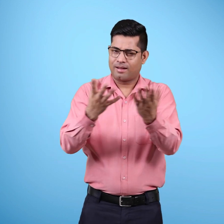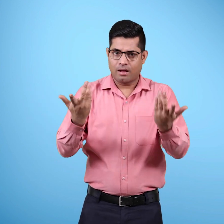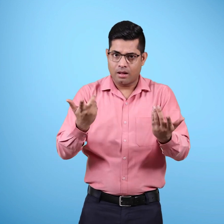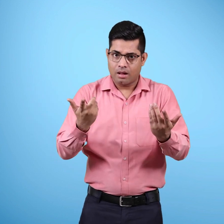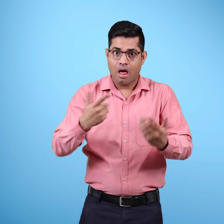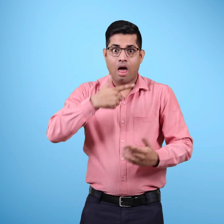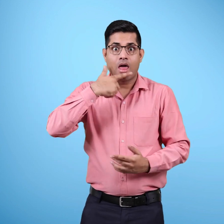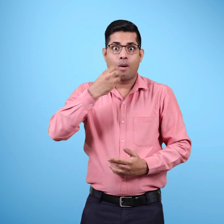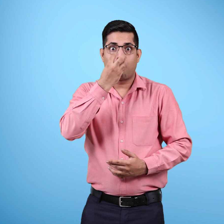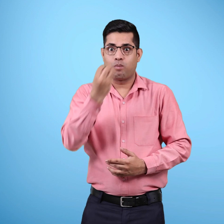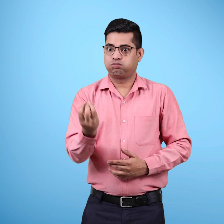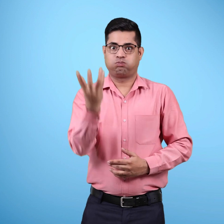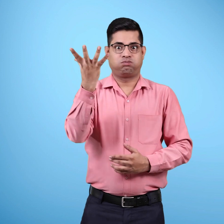Some have huge red flowers.